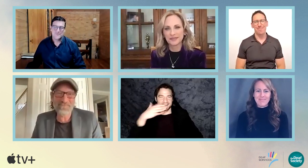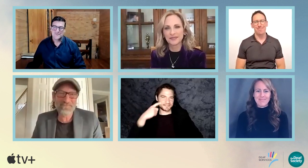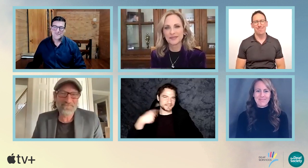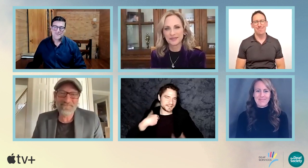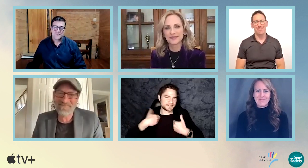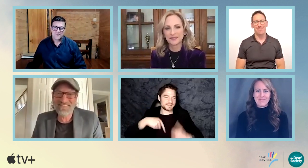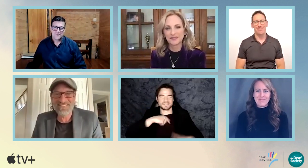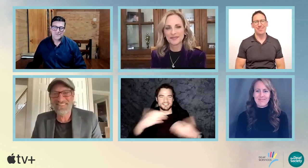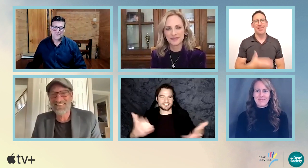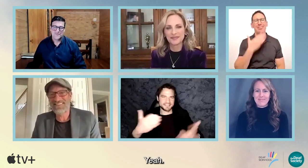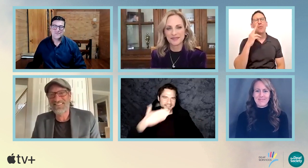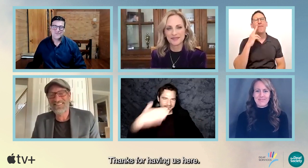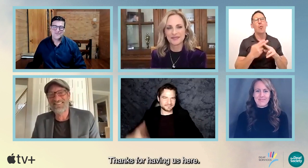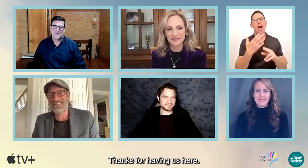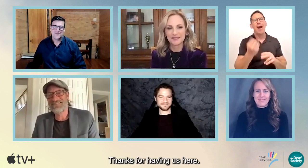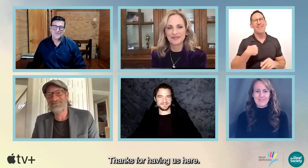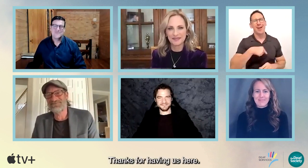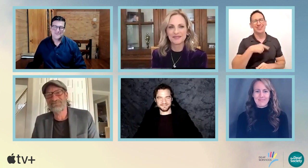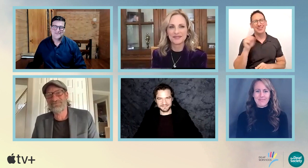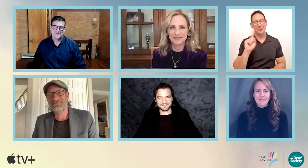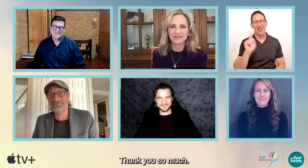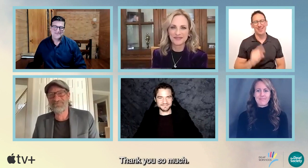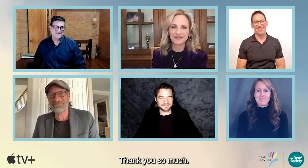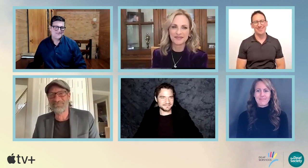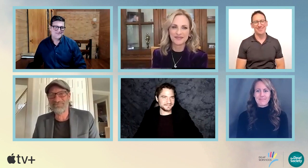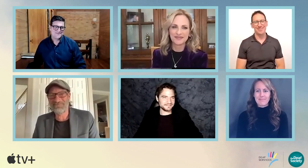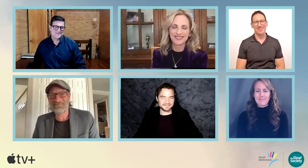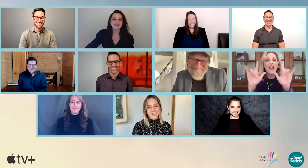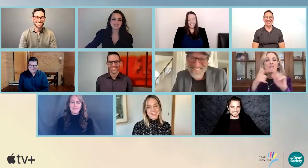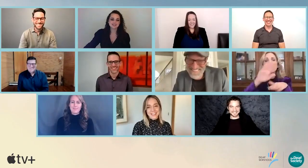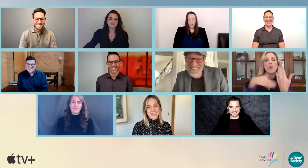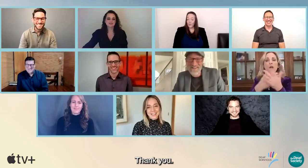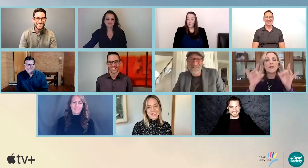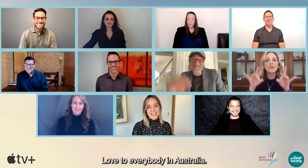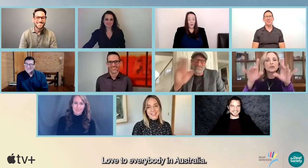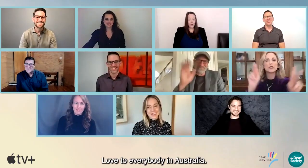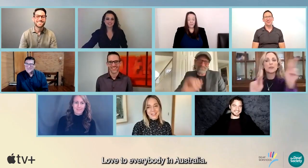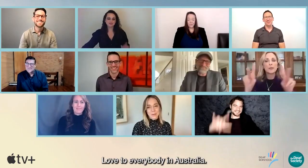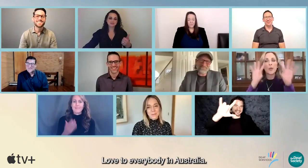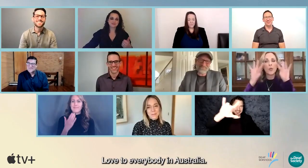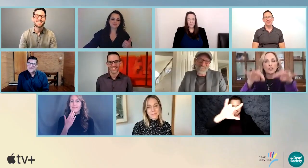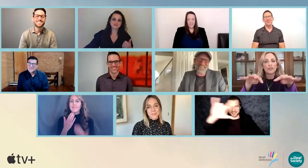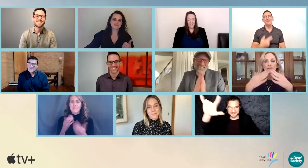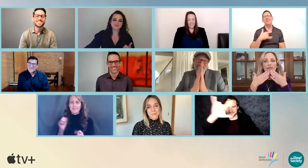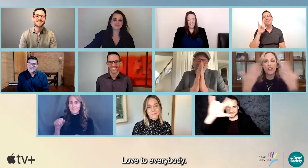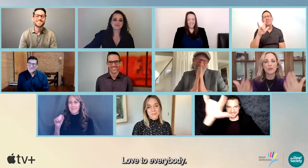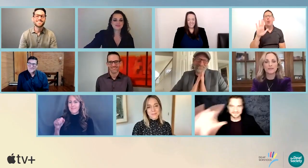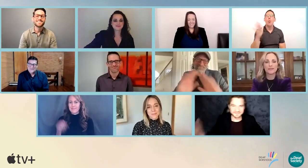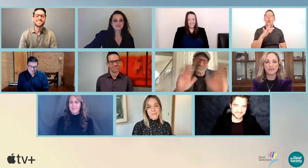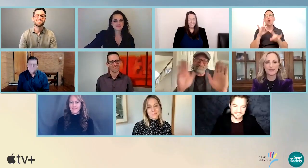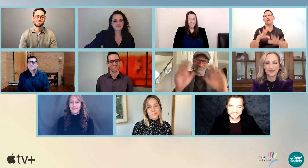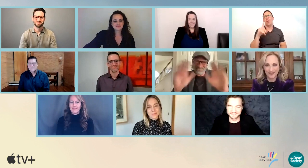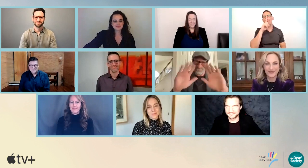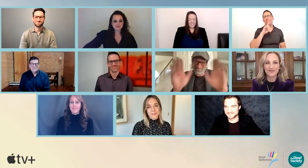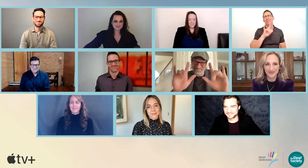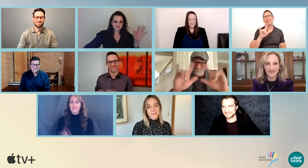you. Yes, thanks for having us here. Thank you so much. Thank you. You Love can to do everybody both. in Australia. Love to everybody. Yes, Thank love